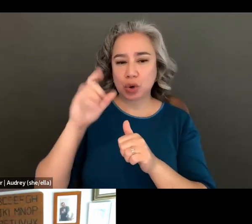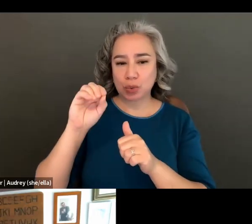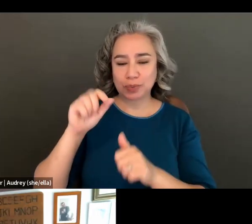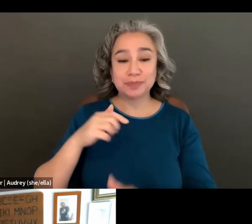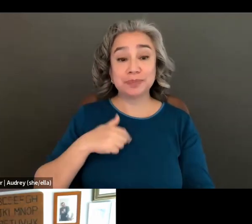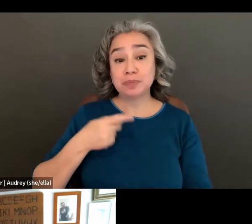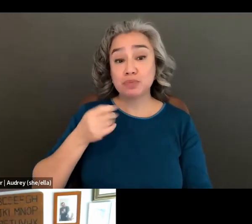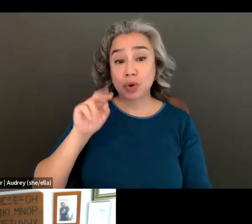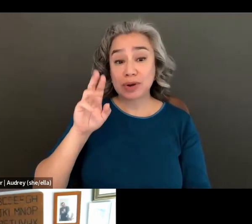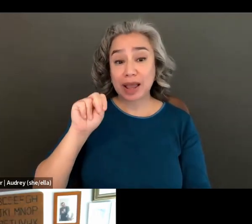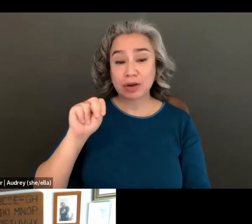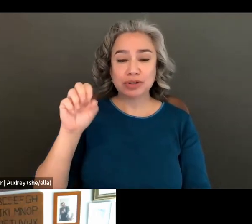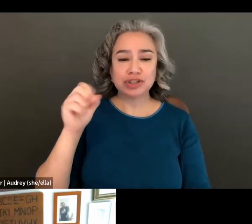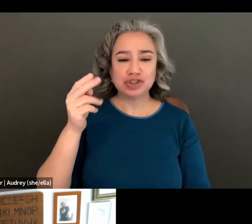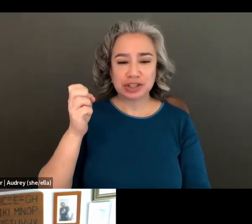her.